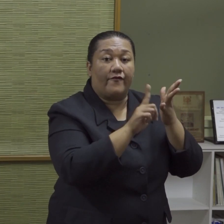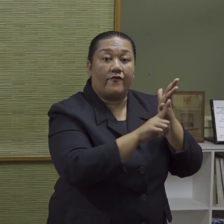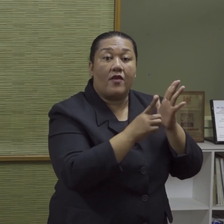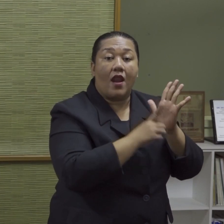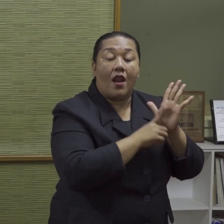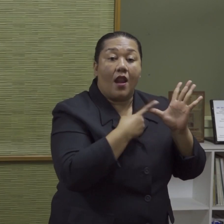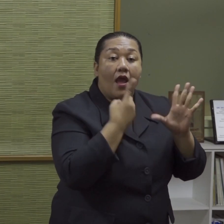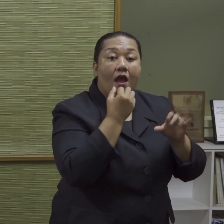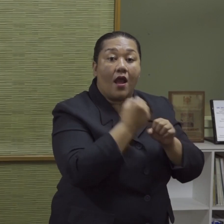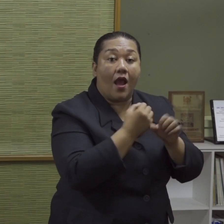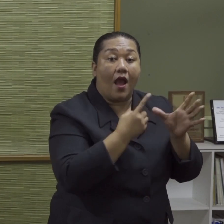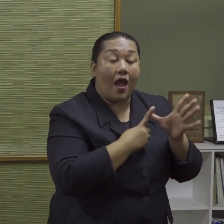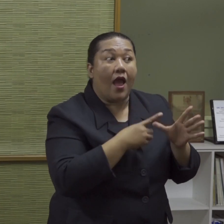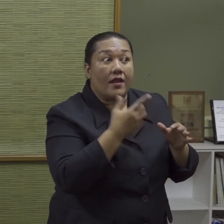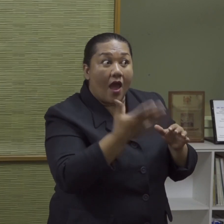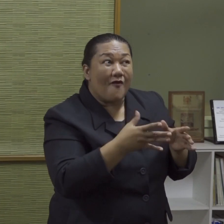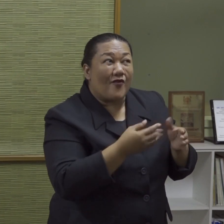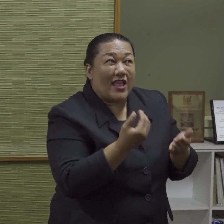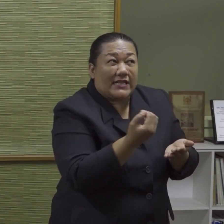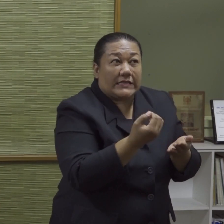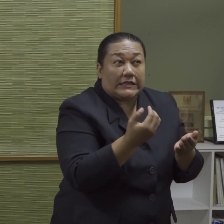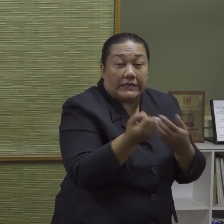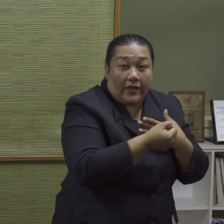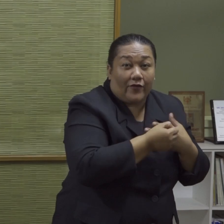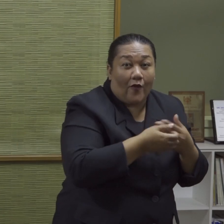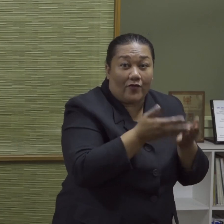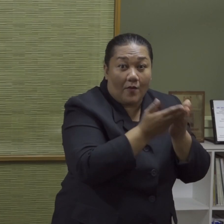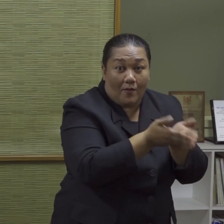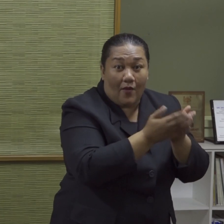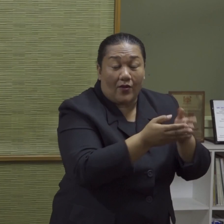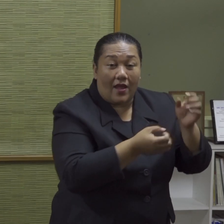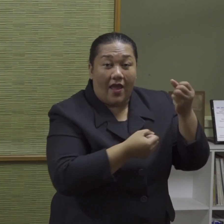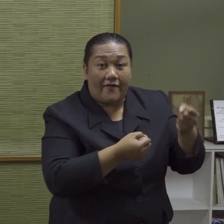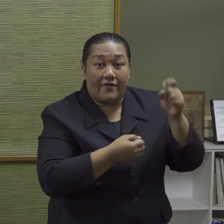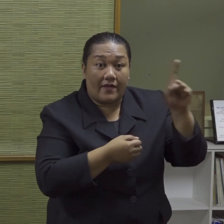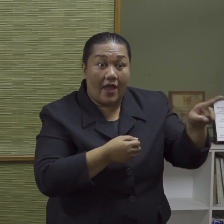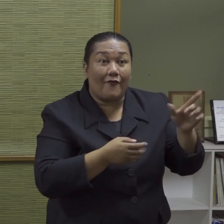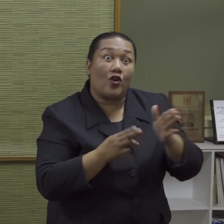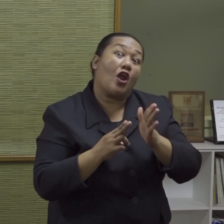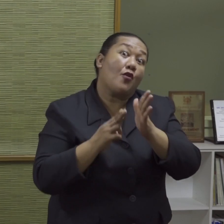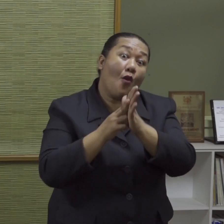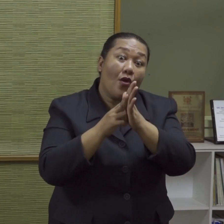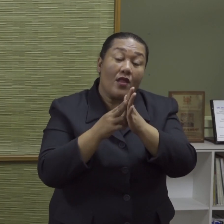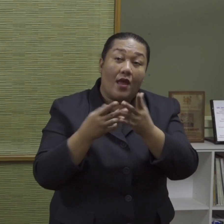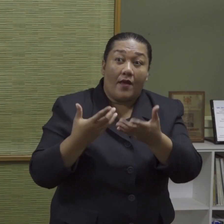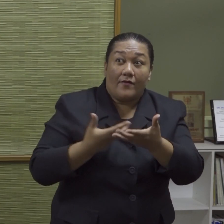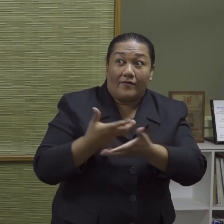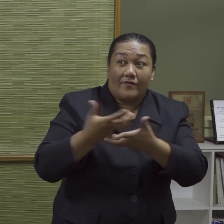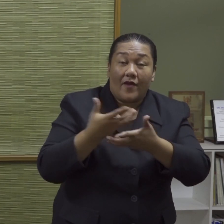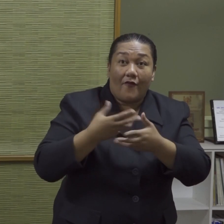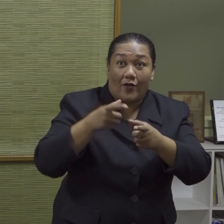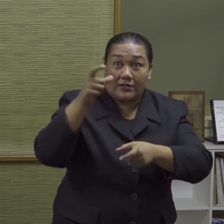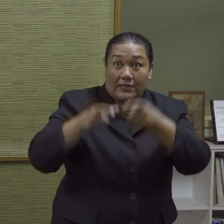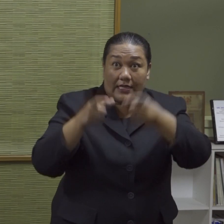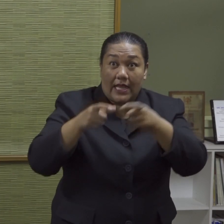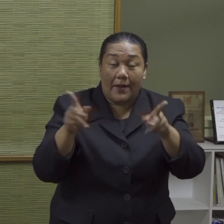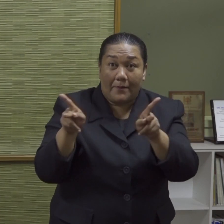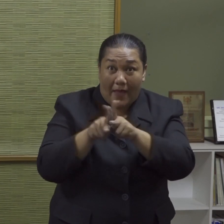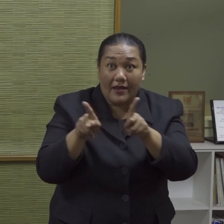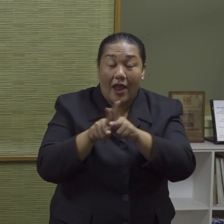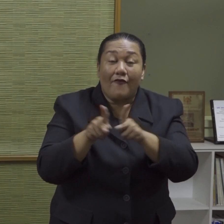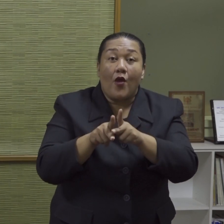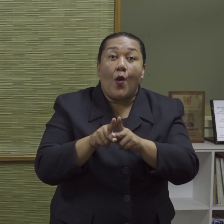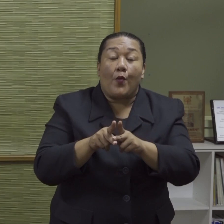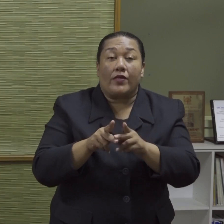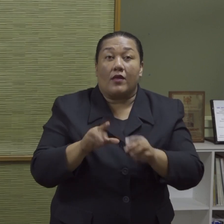boat. For the Northern Division, there's continuous discussions with stakeholders and partners with Commissioner